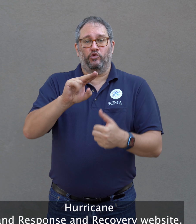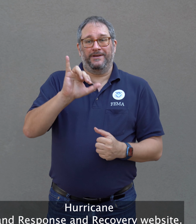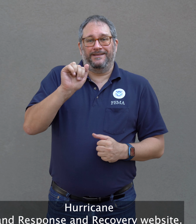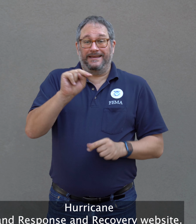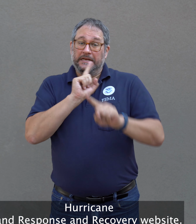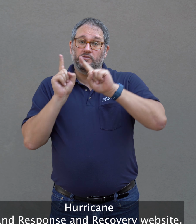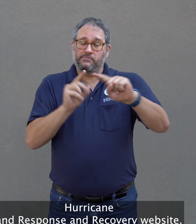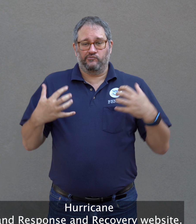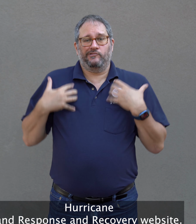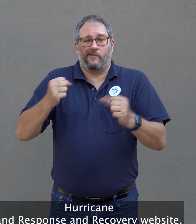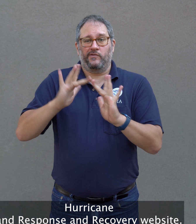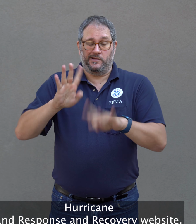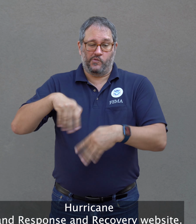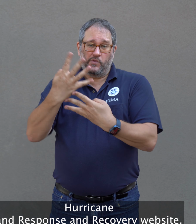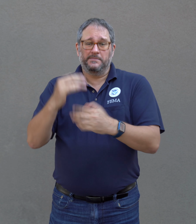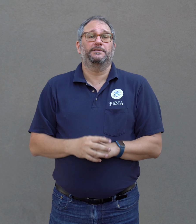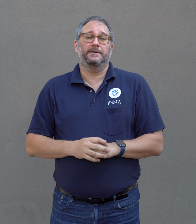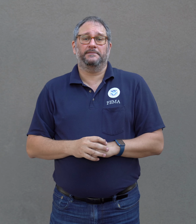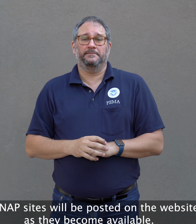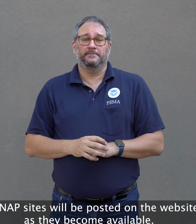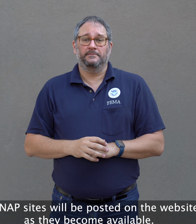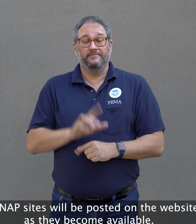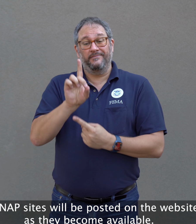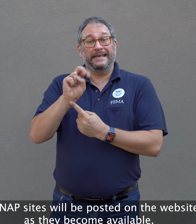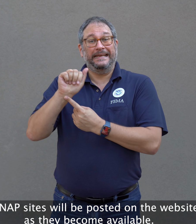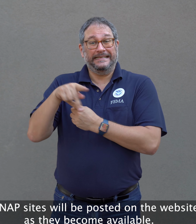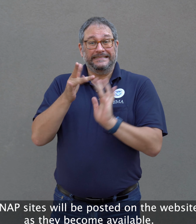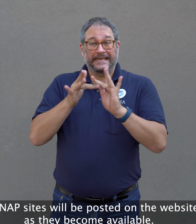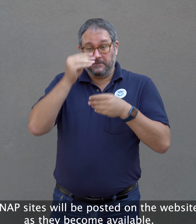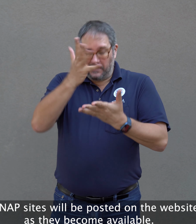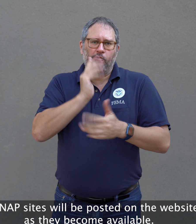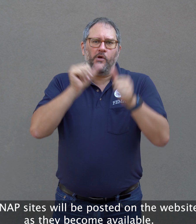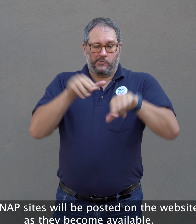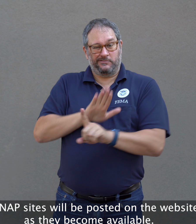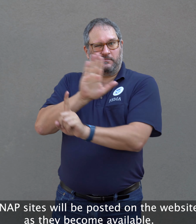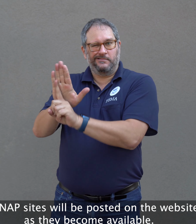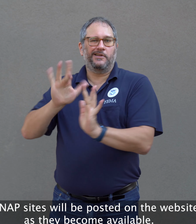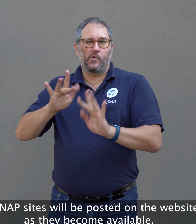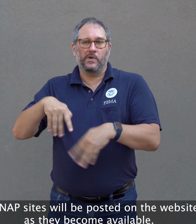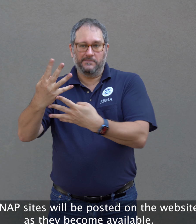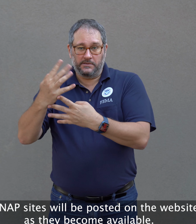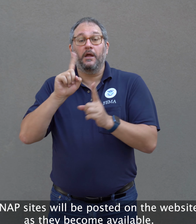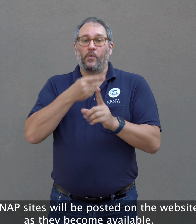Ian Response and Recovery website. DSNAP sites will be posted on the website as they become available.